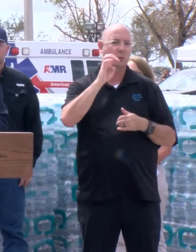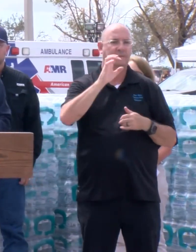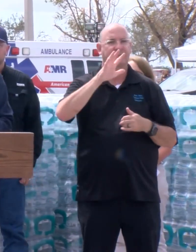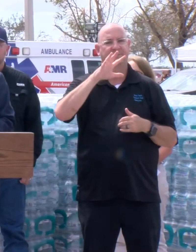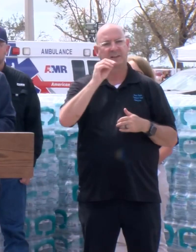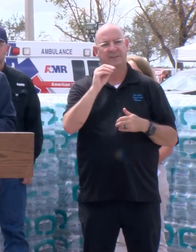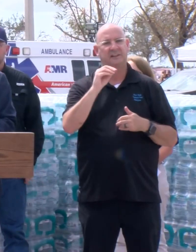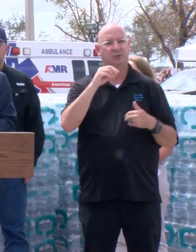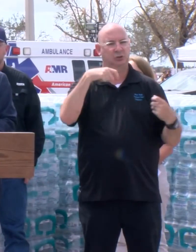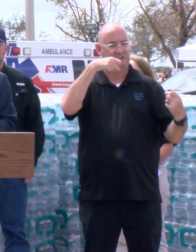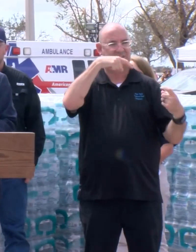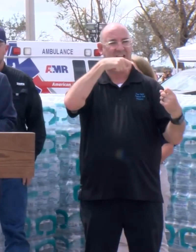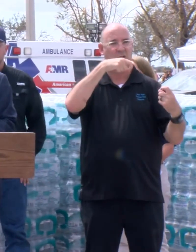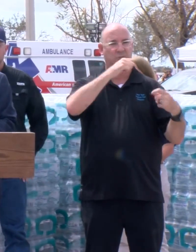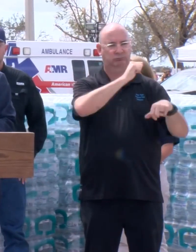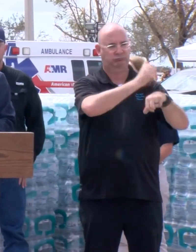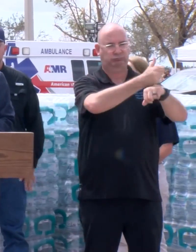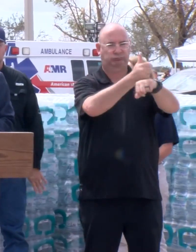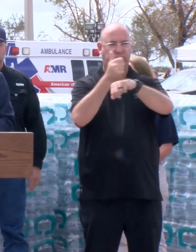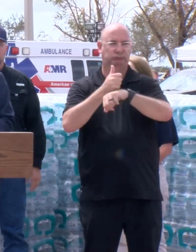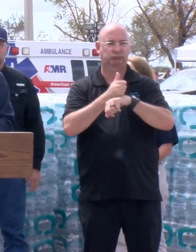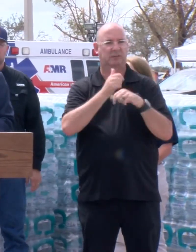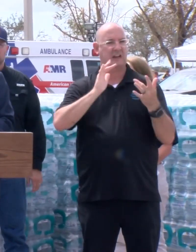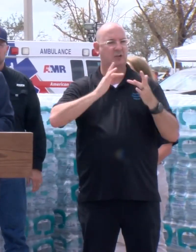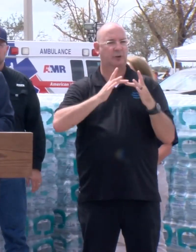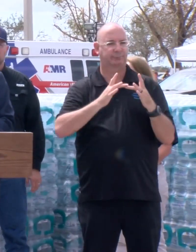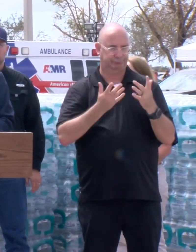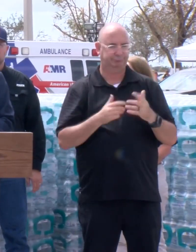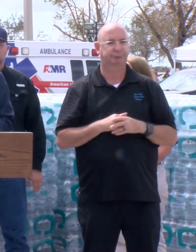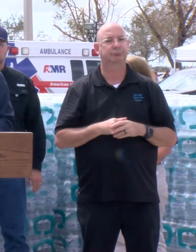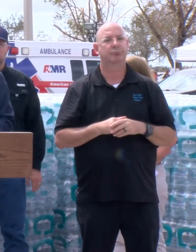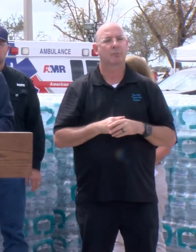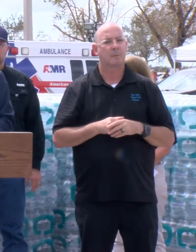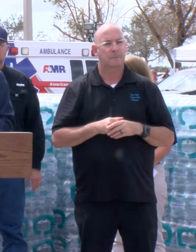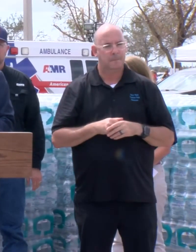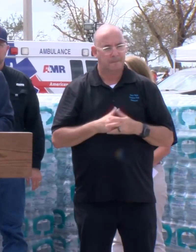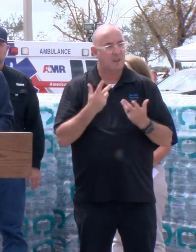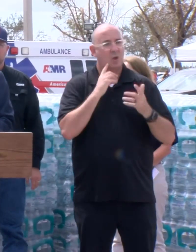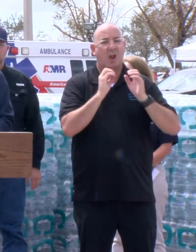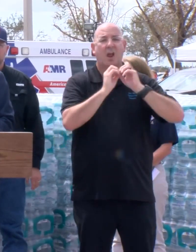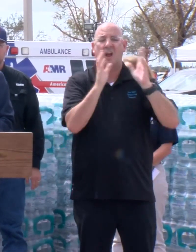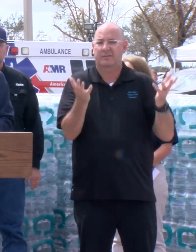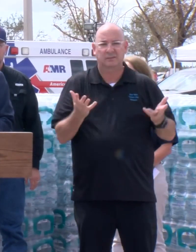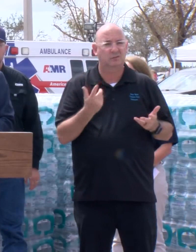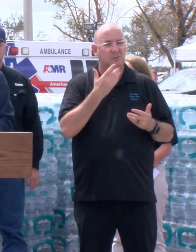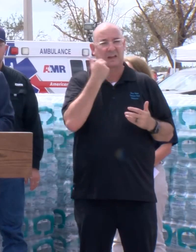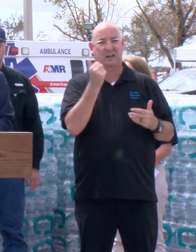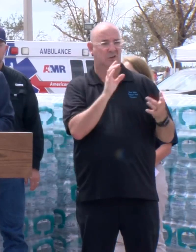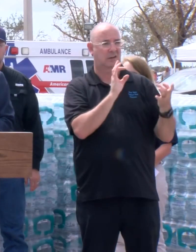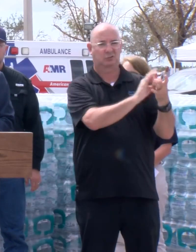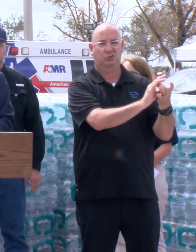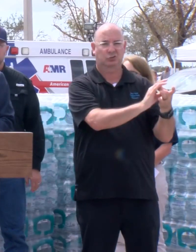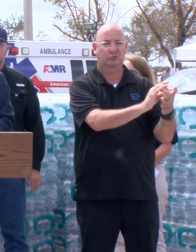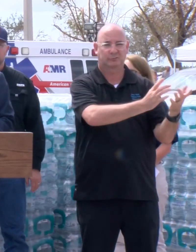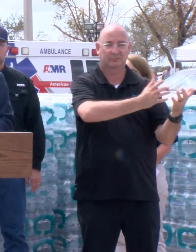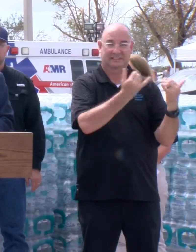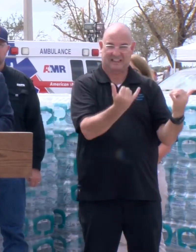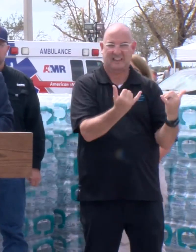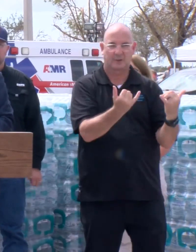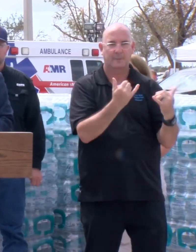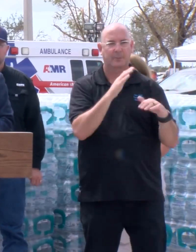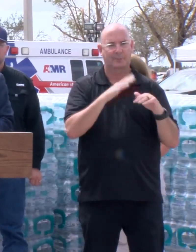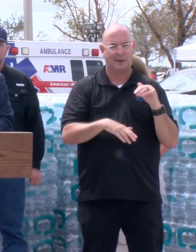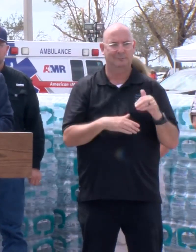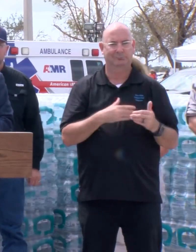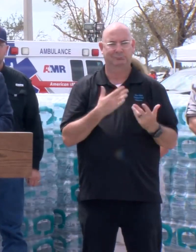devices deployed in the impacted areas. Obviously, connectivity has done better in recent days than immediately after the storm. Nevertheless,